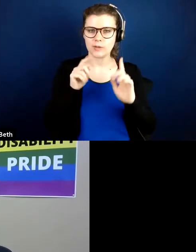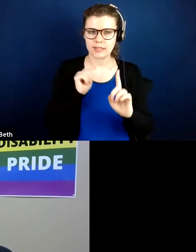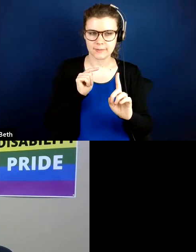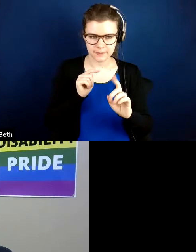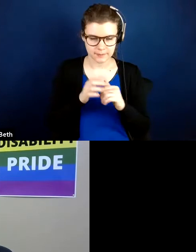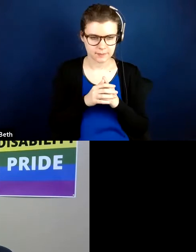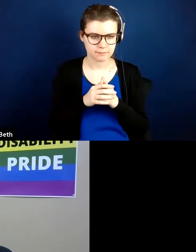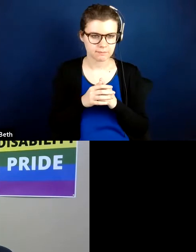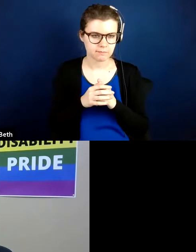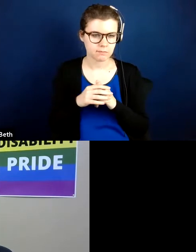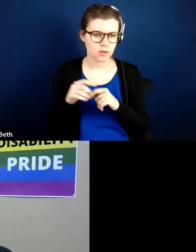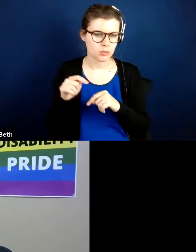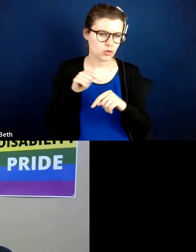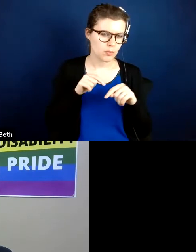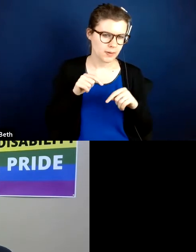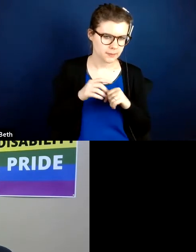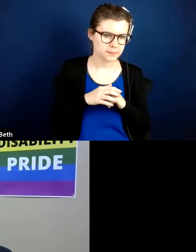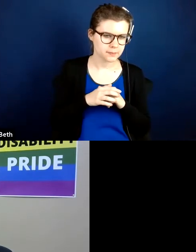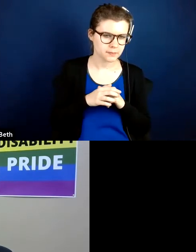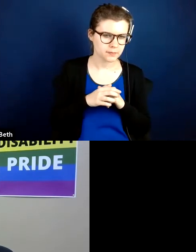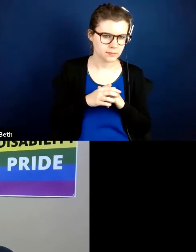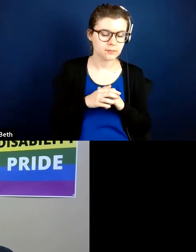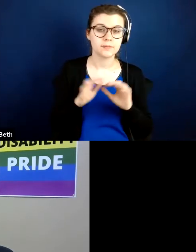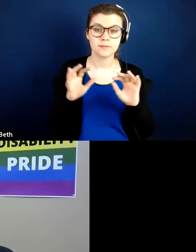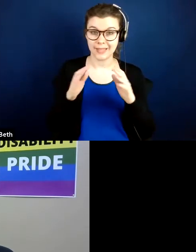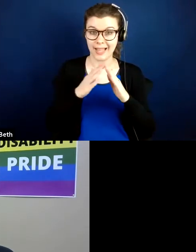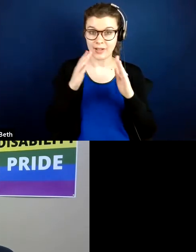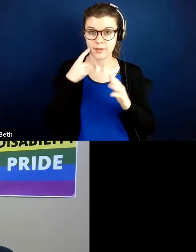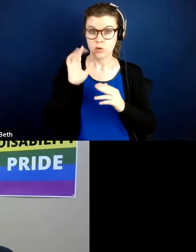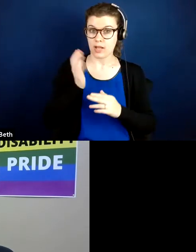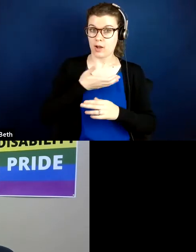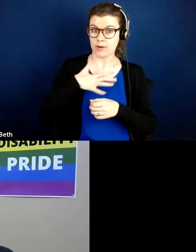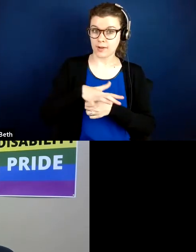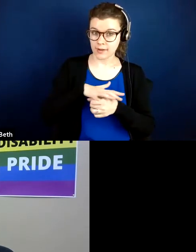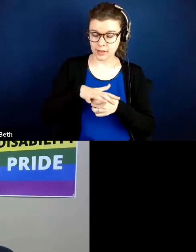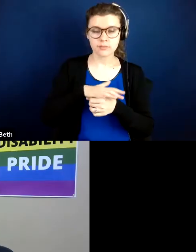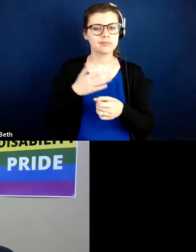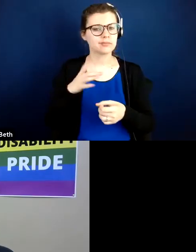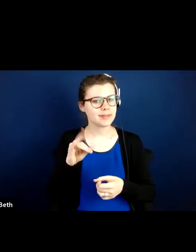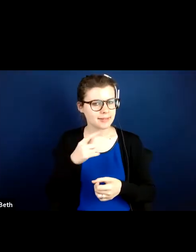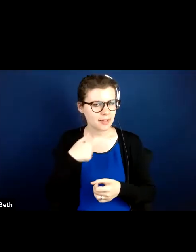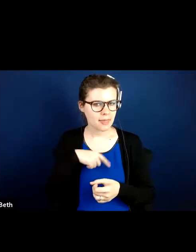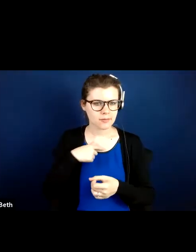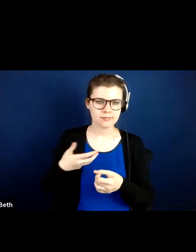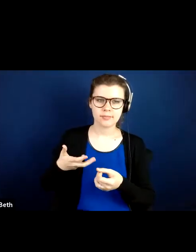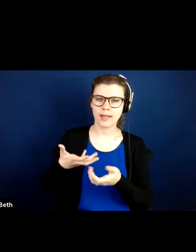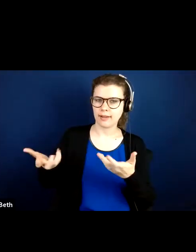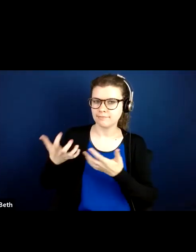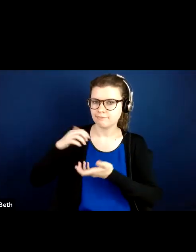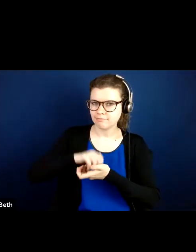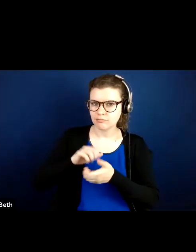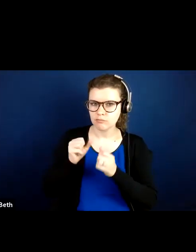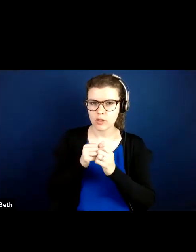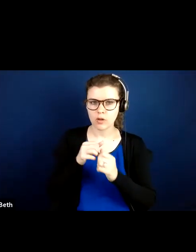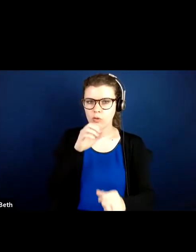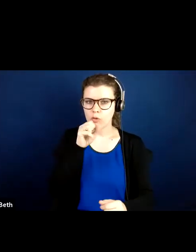so housing in our area, I did say that we work closely with the Orange